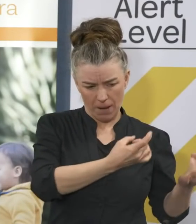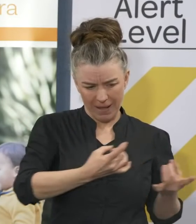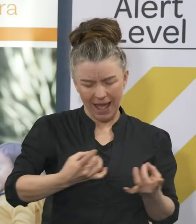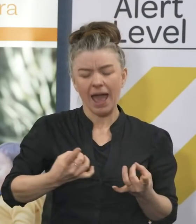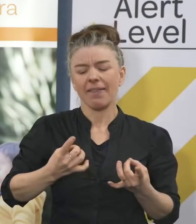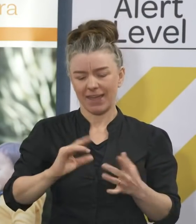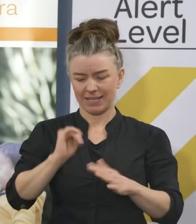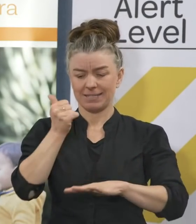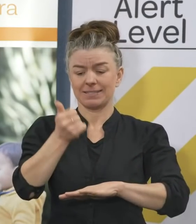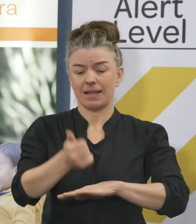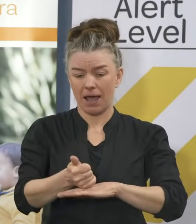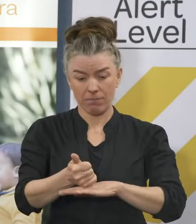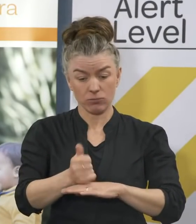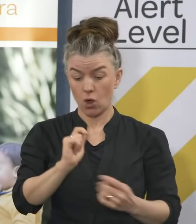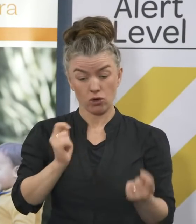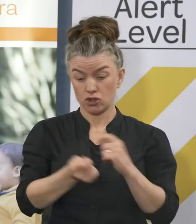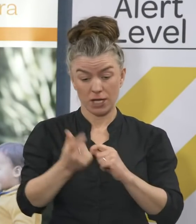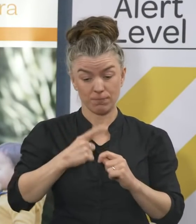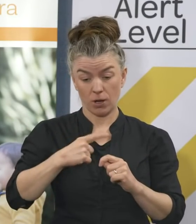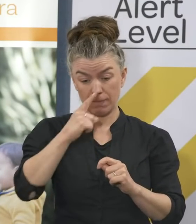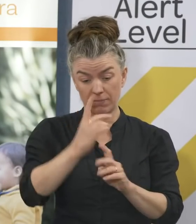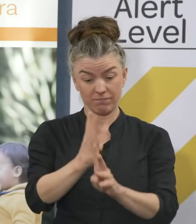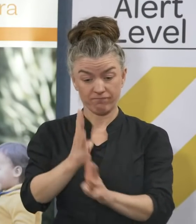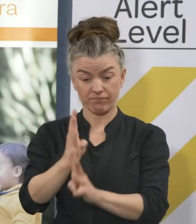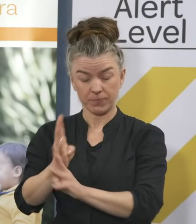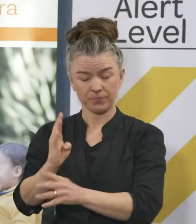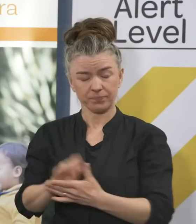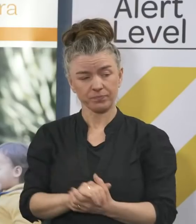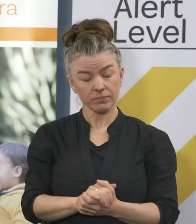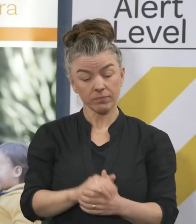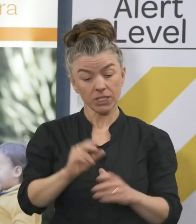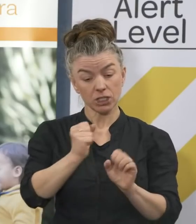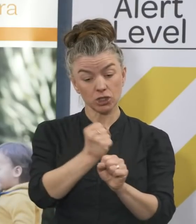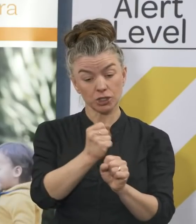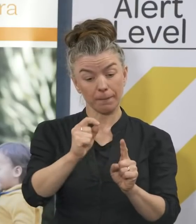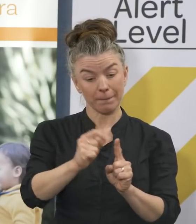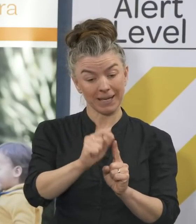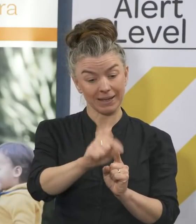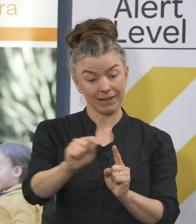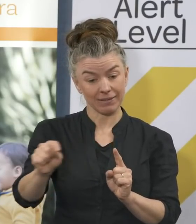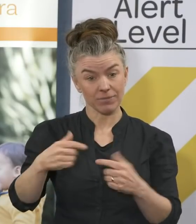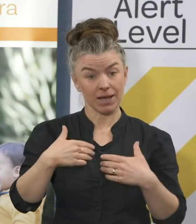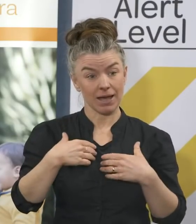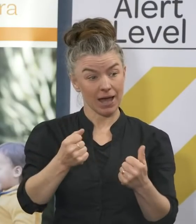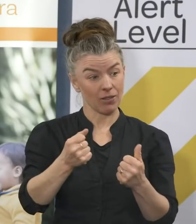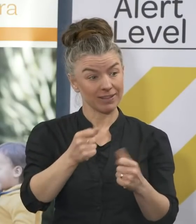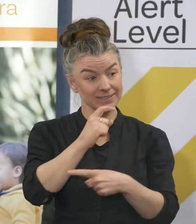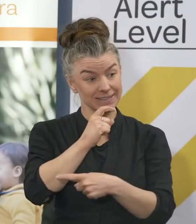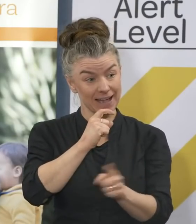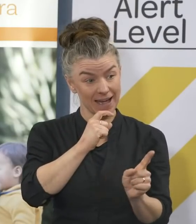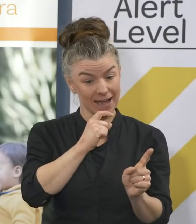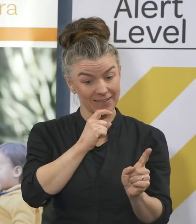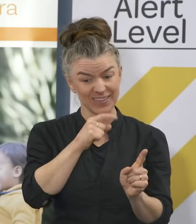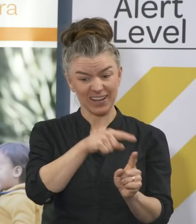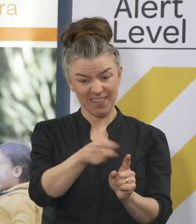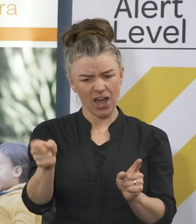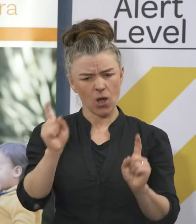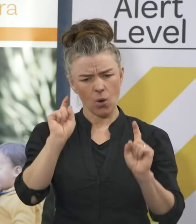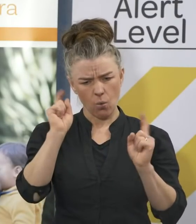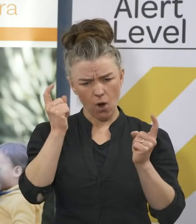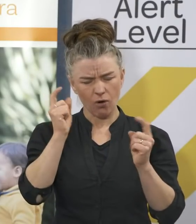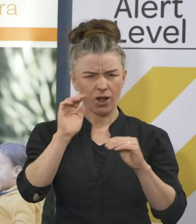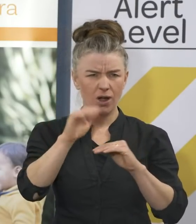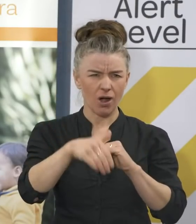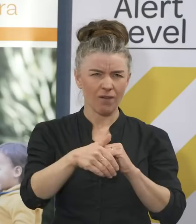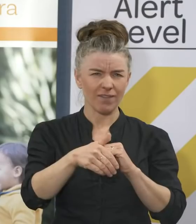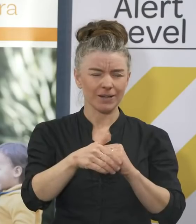place. So primary care have been, primary care practitioners, and you may have seen this in some of their feedback today, have been concerned about